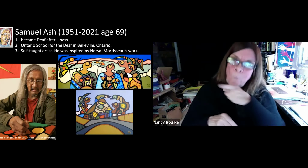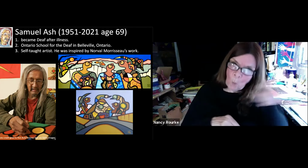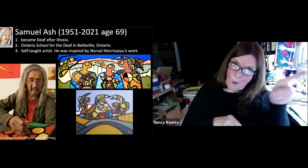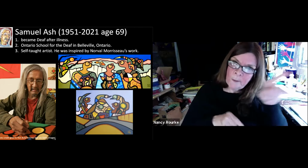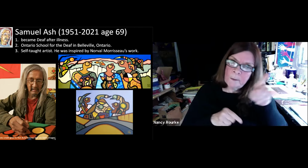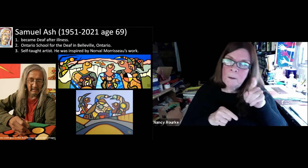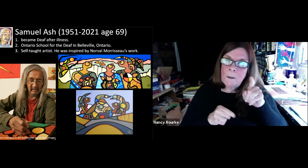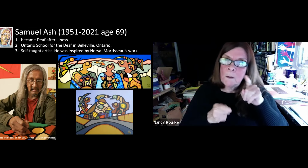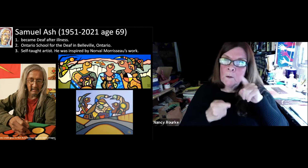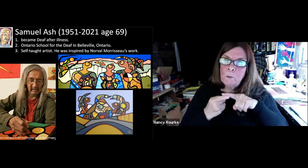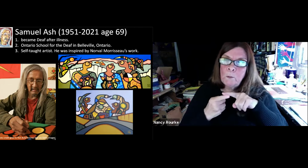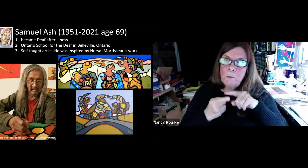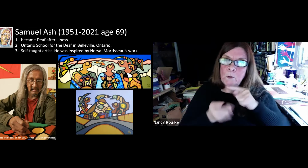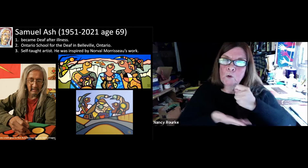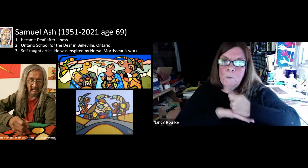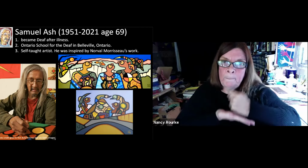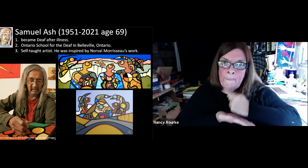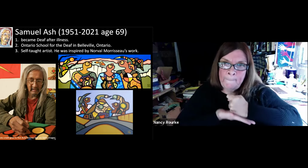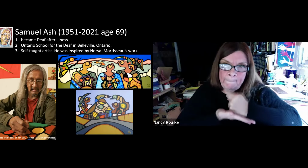After he was released from prison.